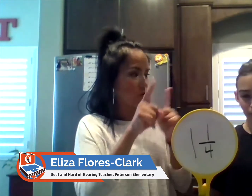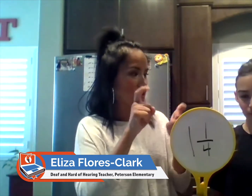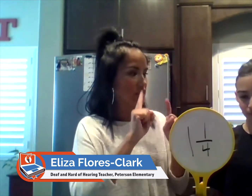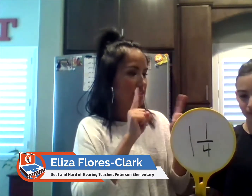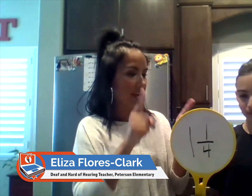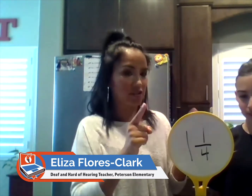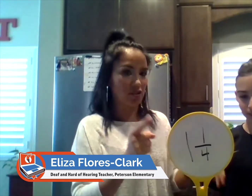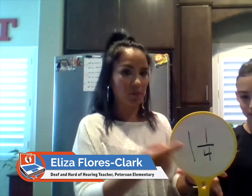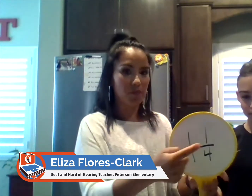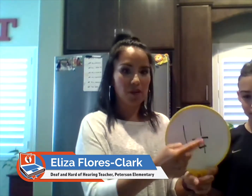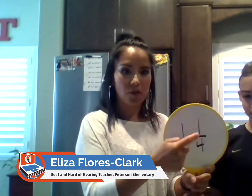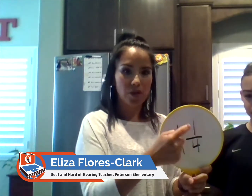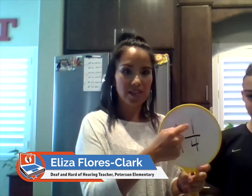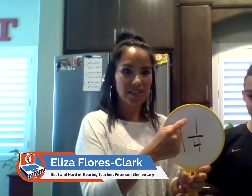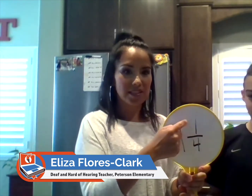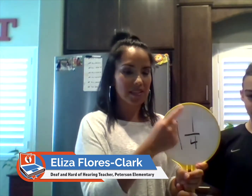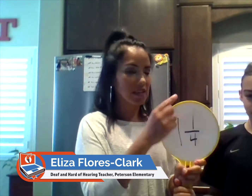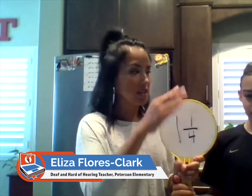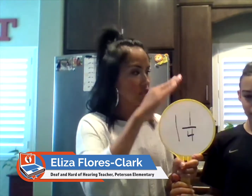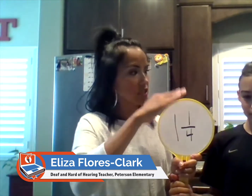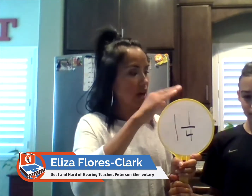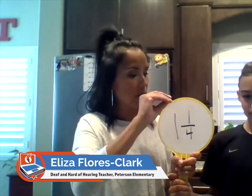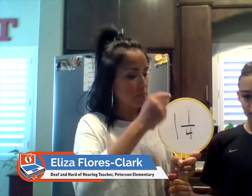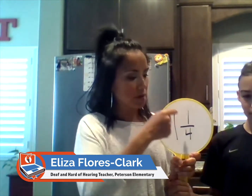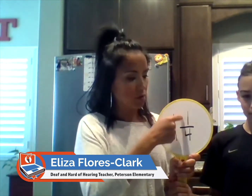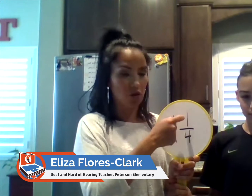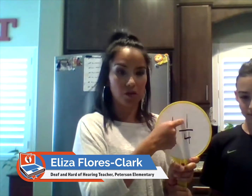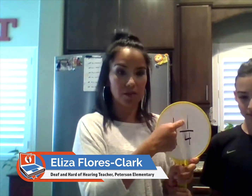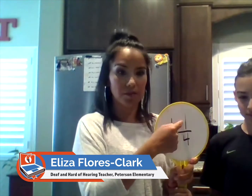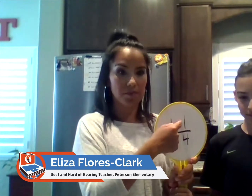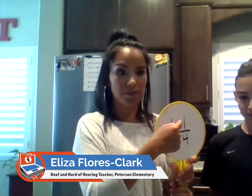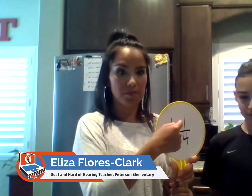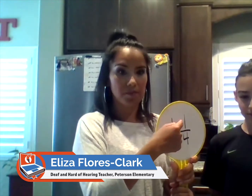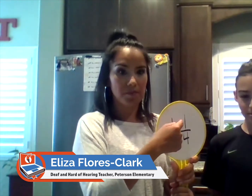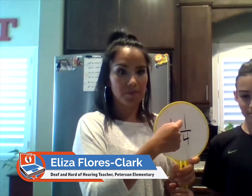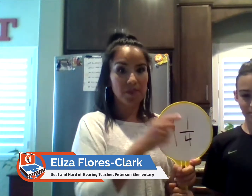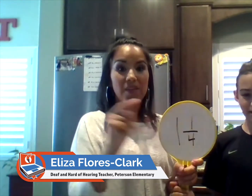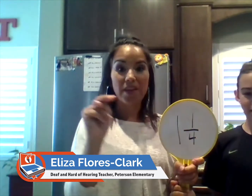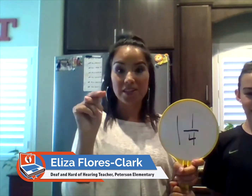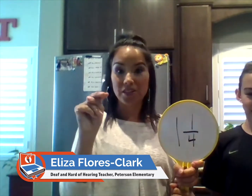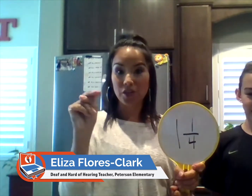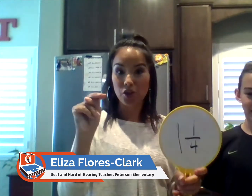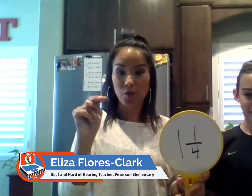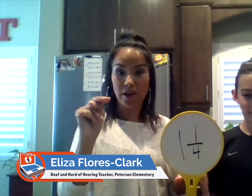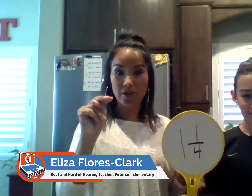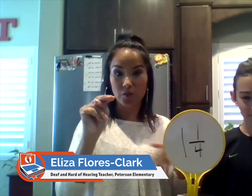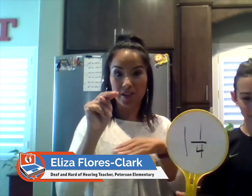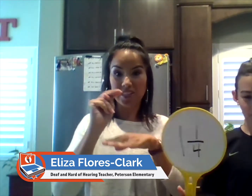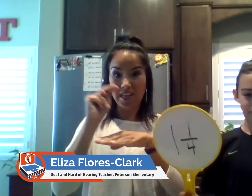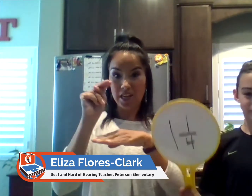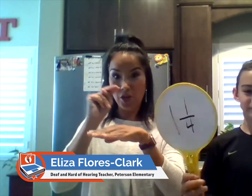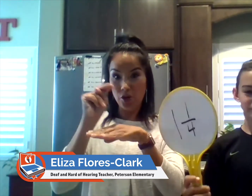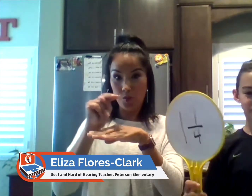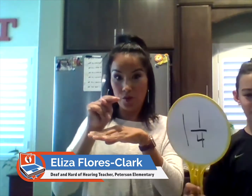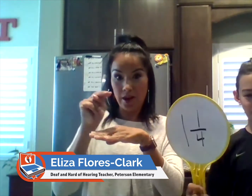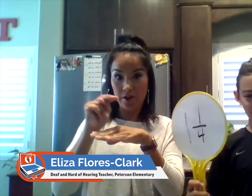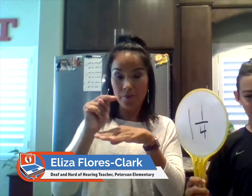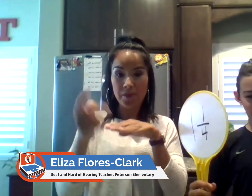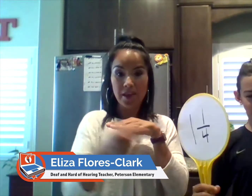question's answer. What is this top number called? Numerator. That's the numerator. So we're going to sign it numerator. And what's